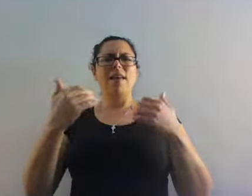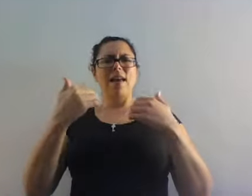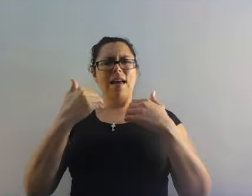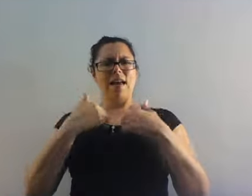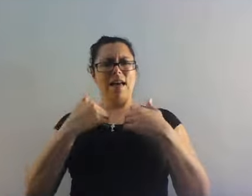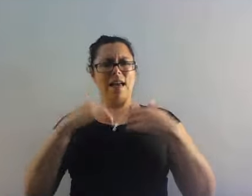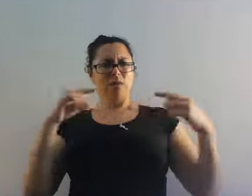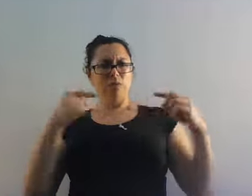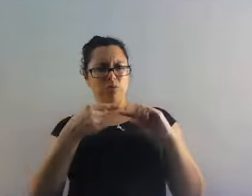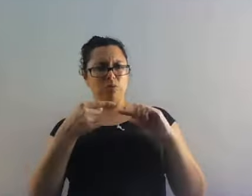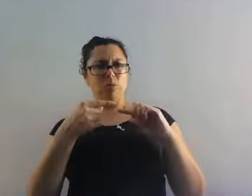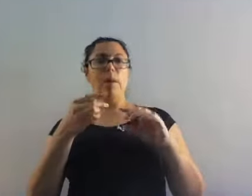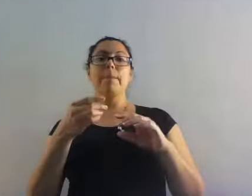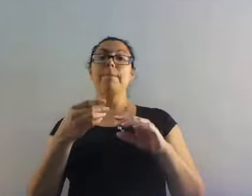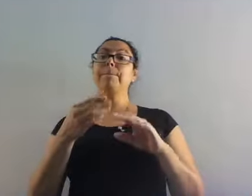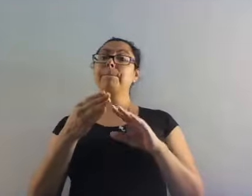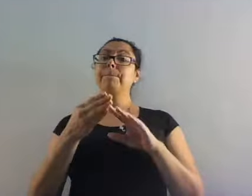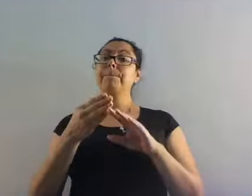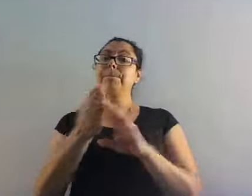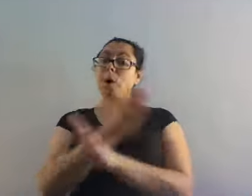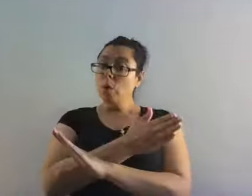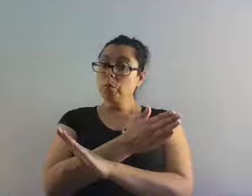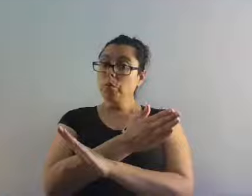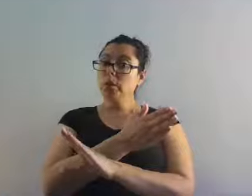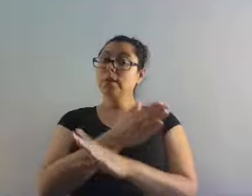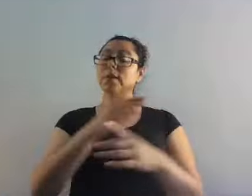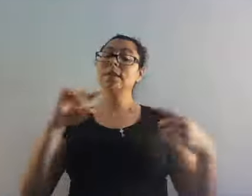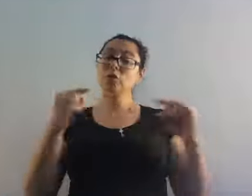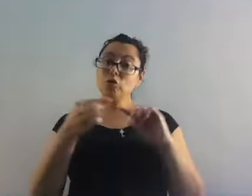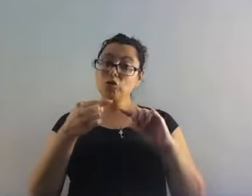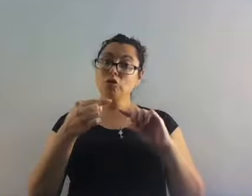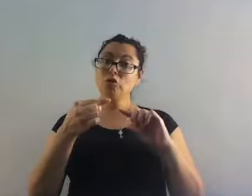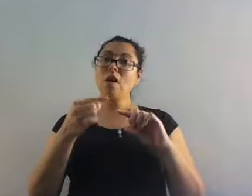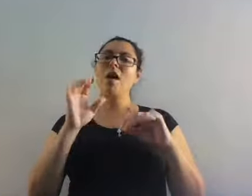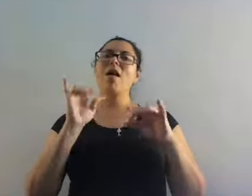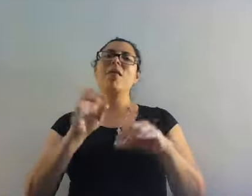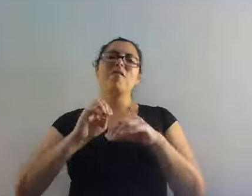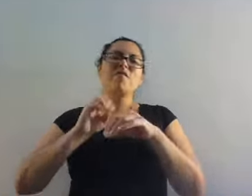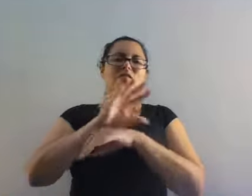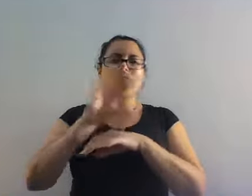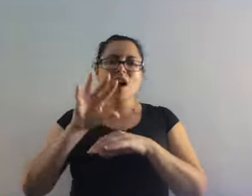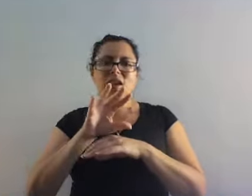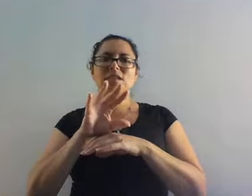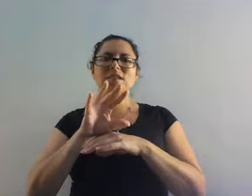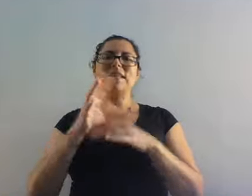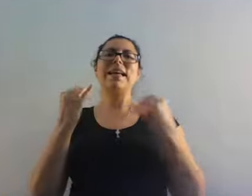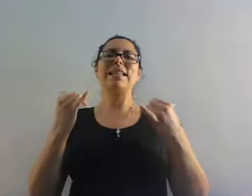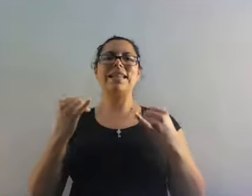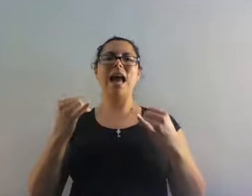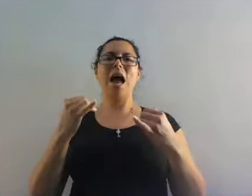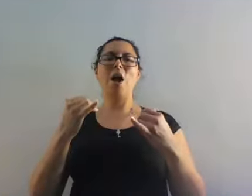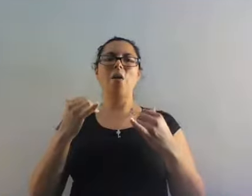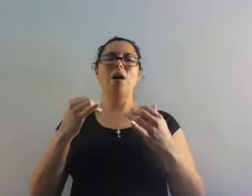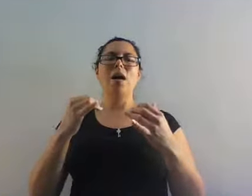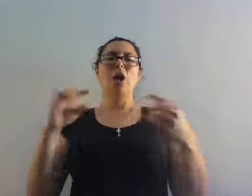has a pre-existing injury that affected that injury and its workers' comp payouts. I'm joined